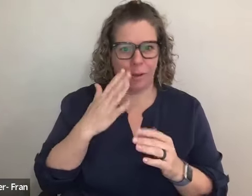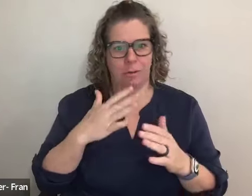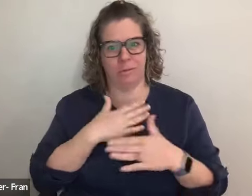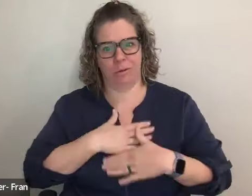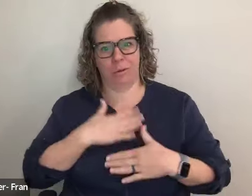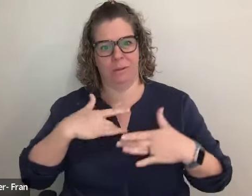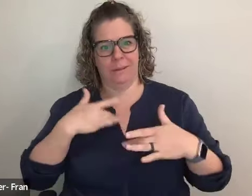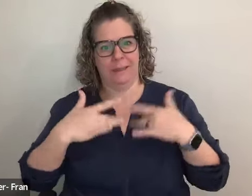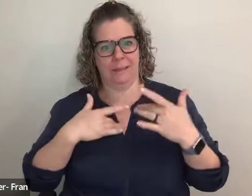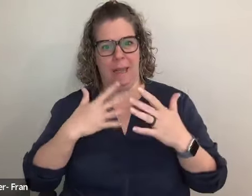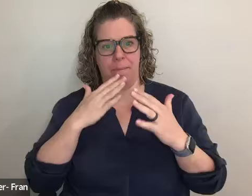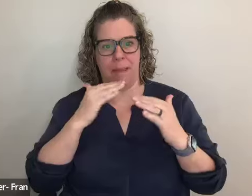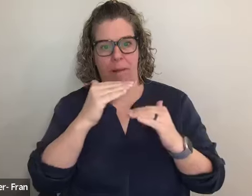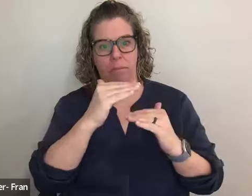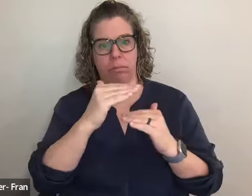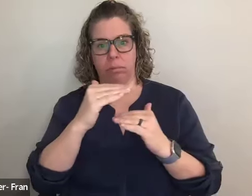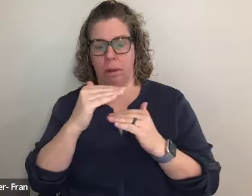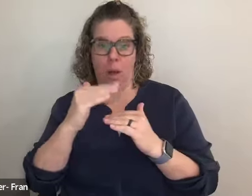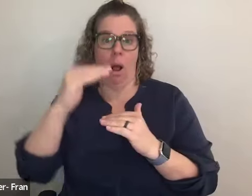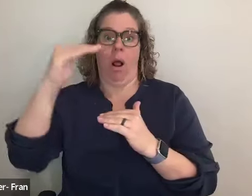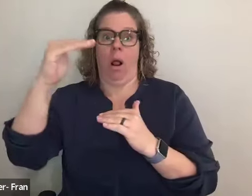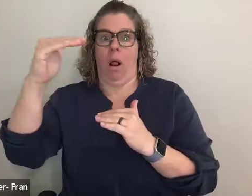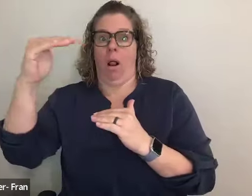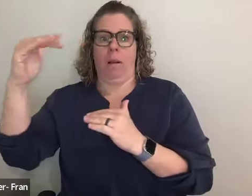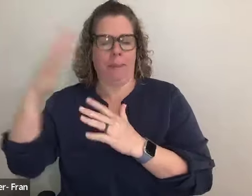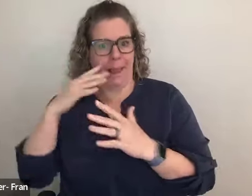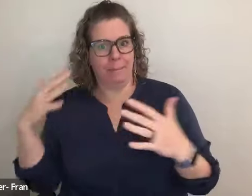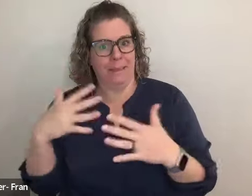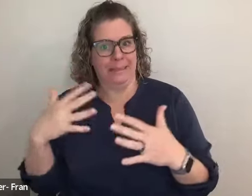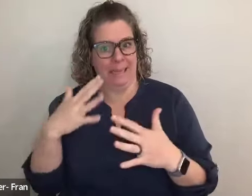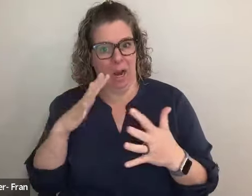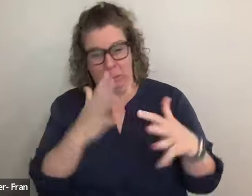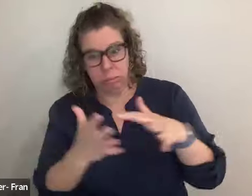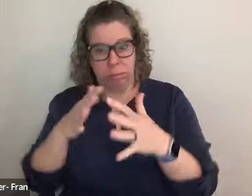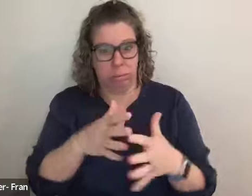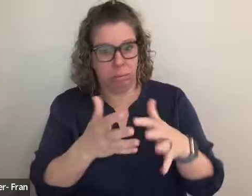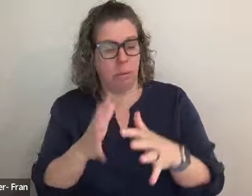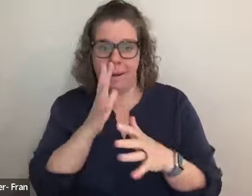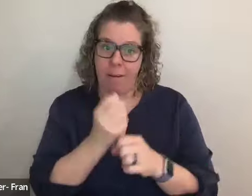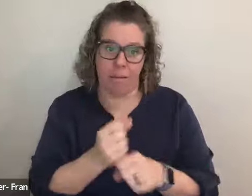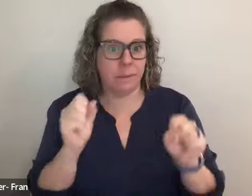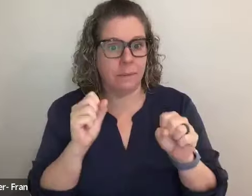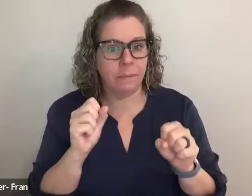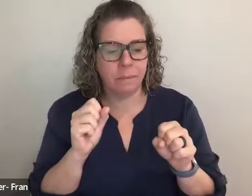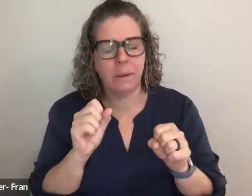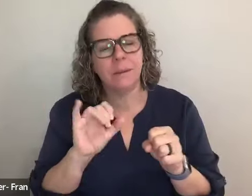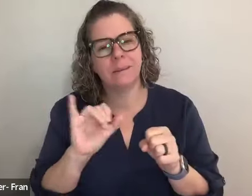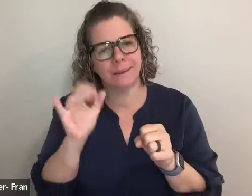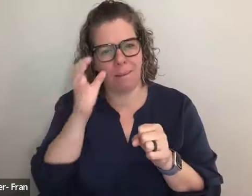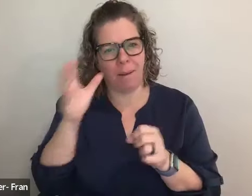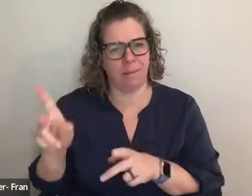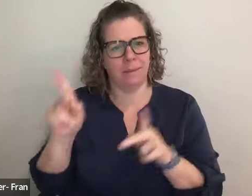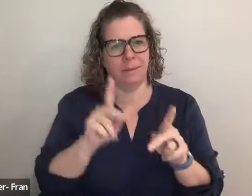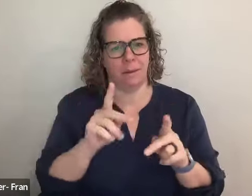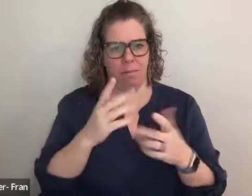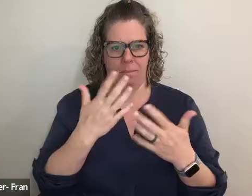of the high water that really can be very scary for other people and not safe. And so